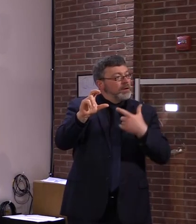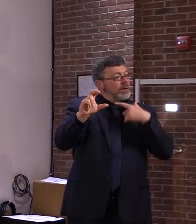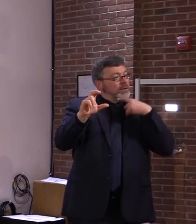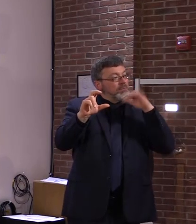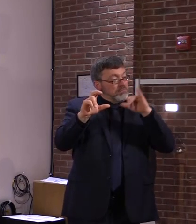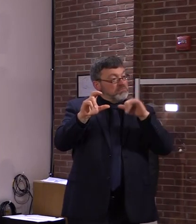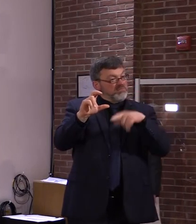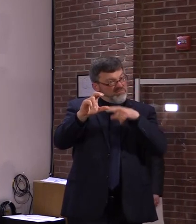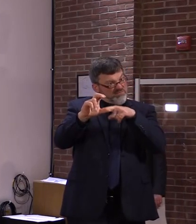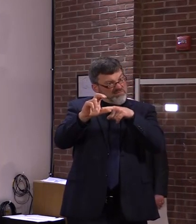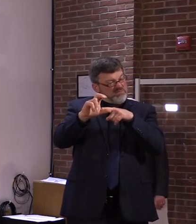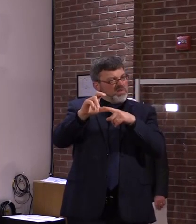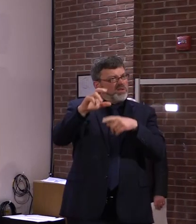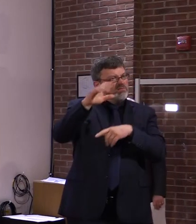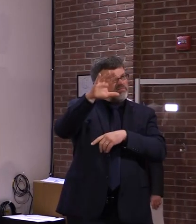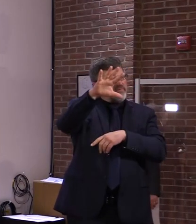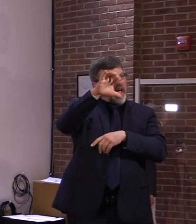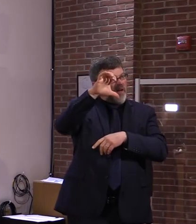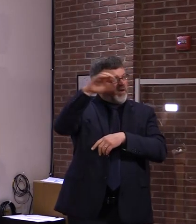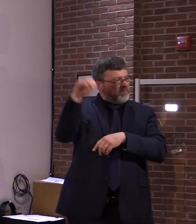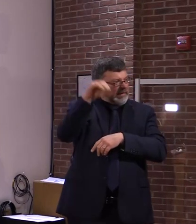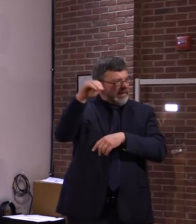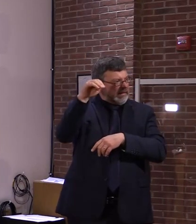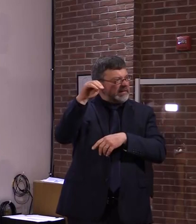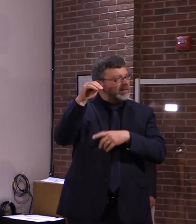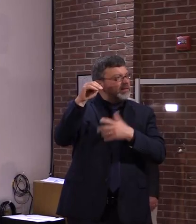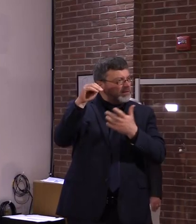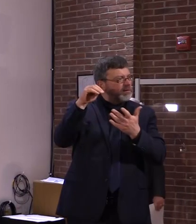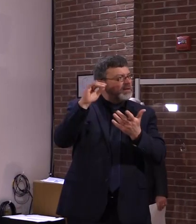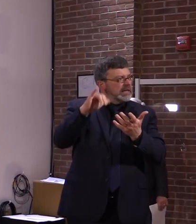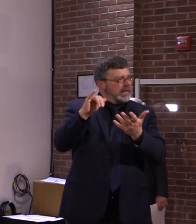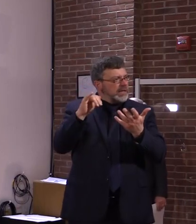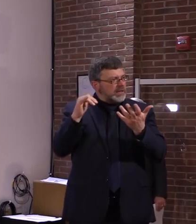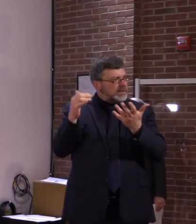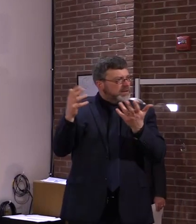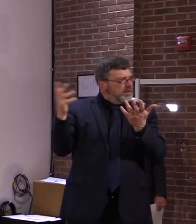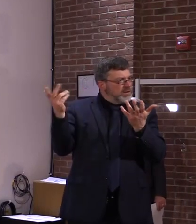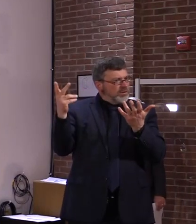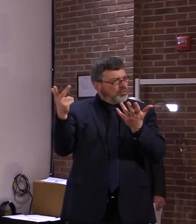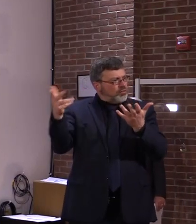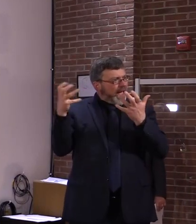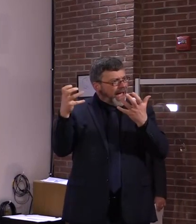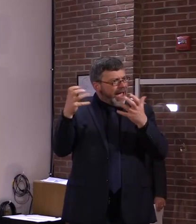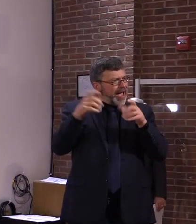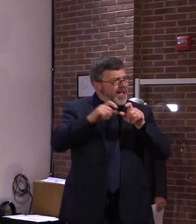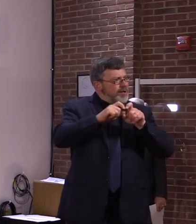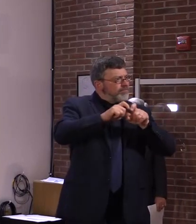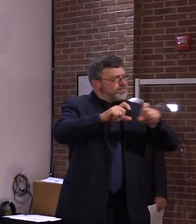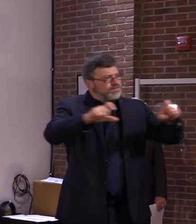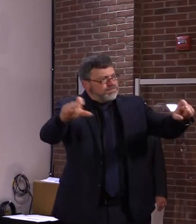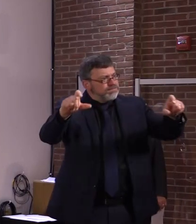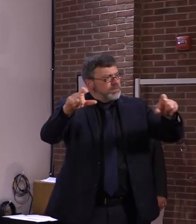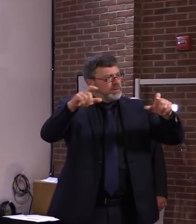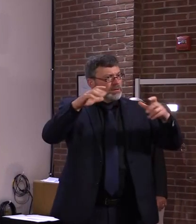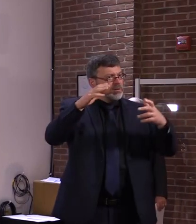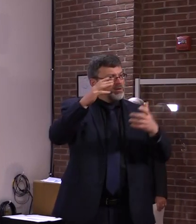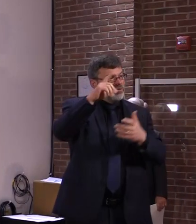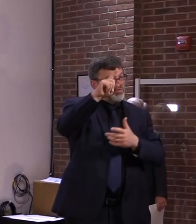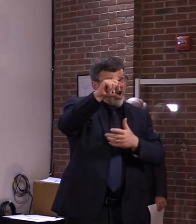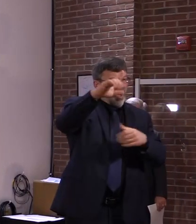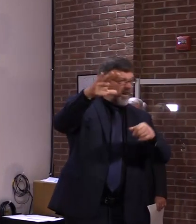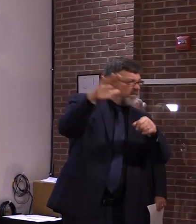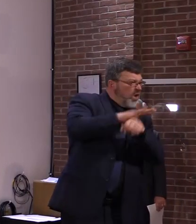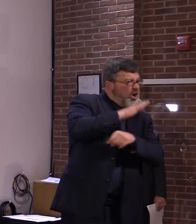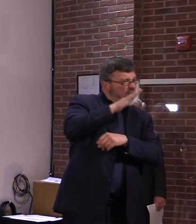for the entire billion. Does that mean you want billion allocated this year or none of it this year and all of it next year in one package or what? I